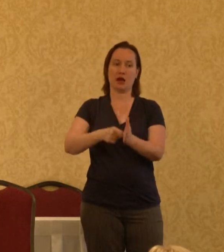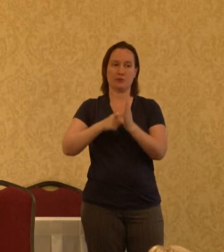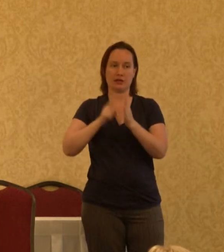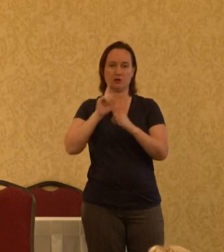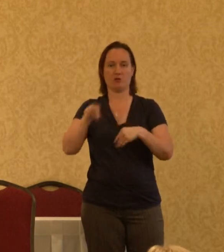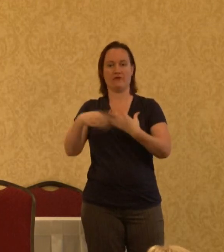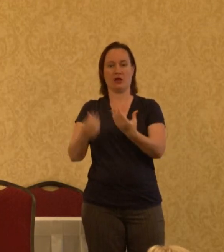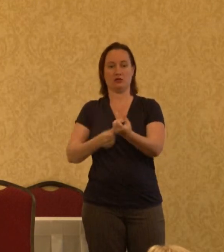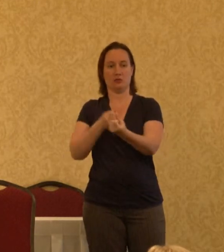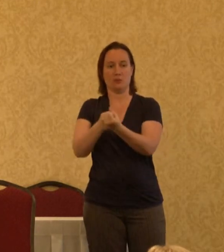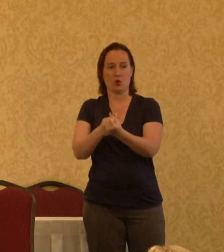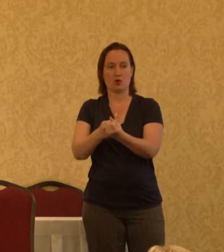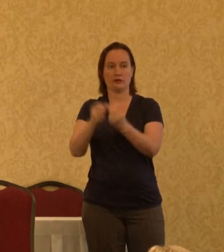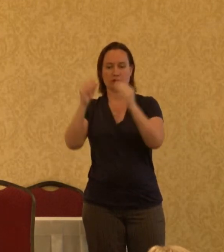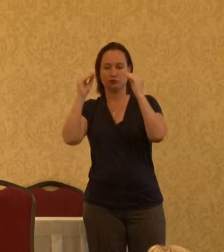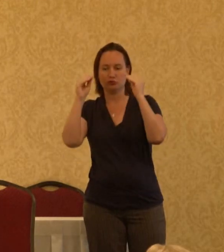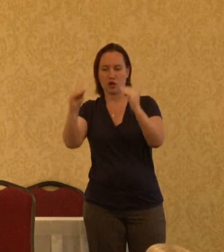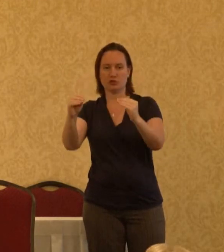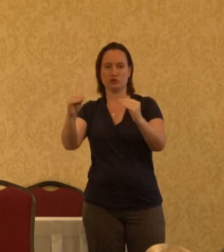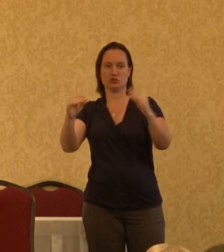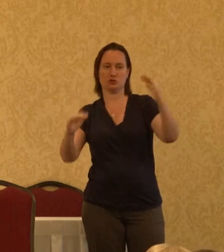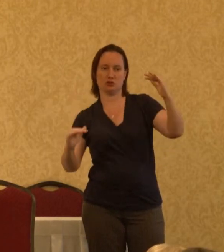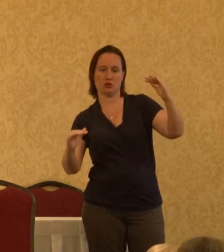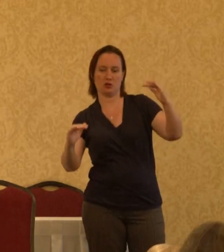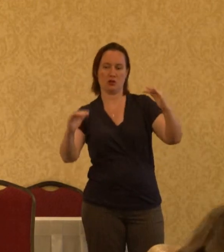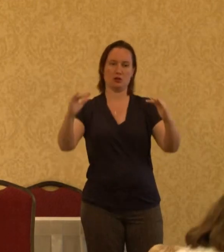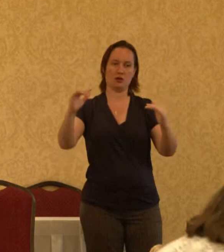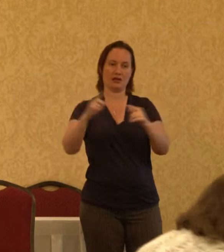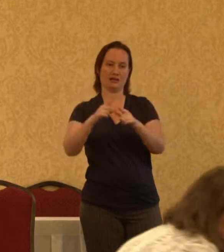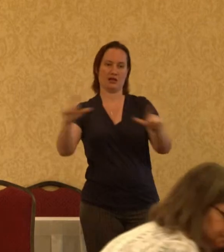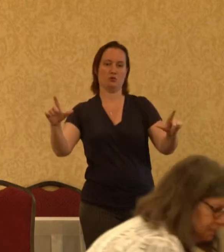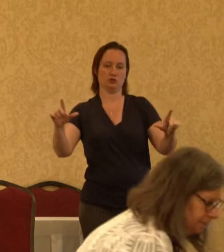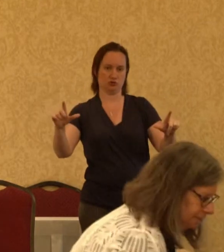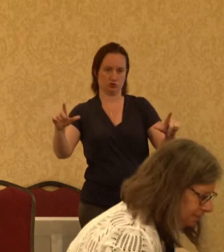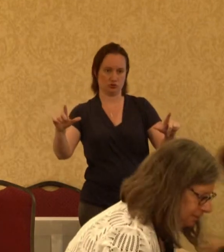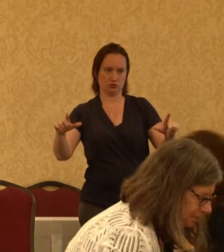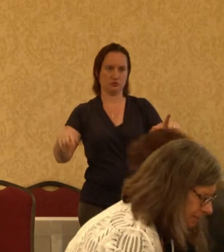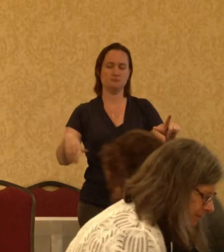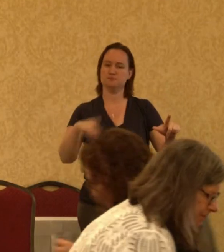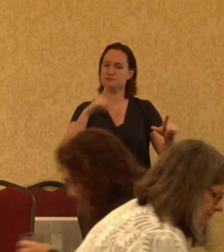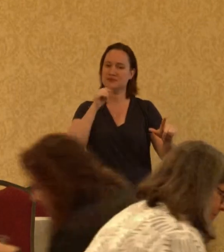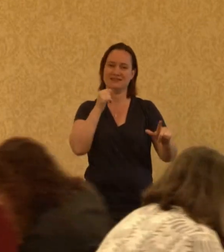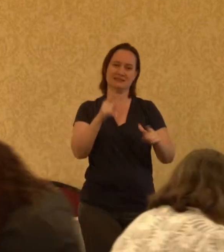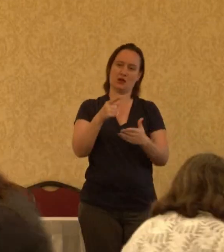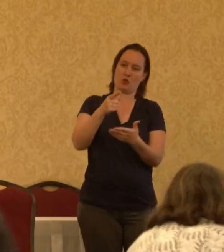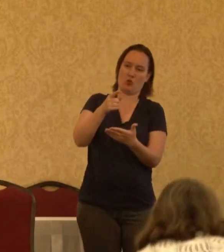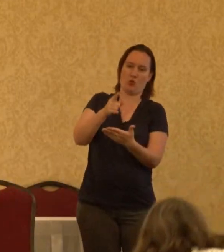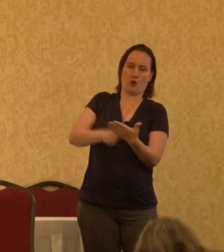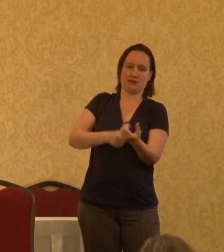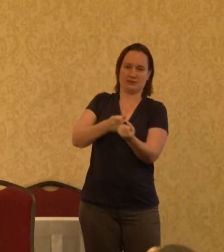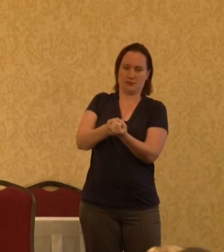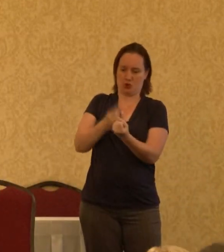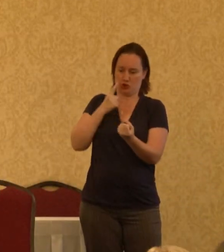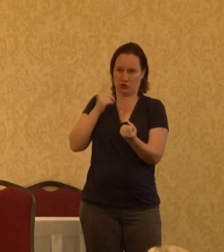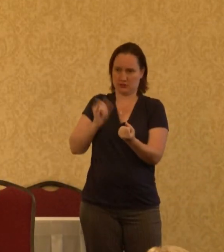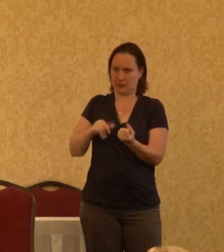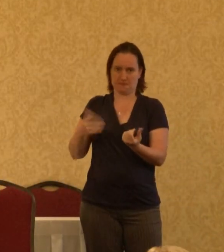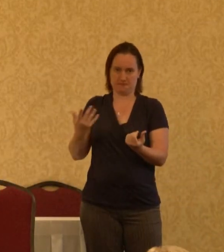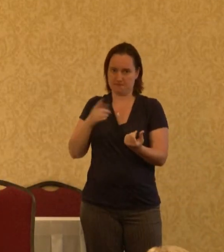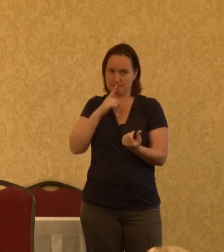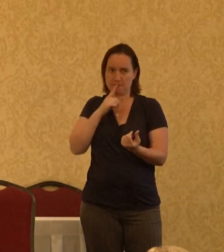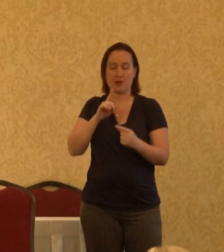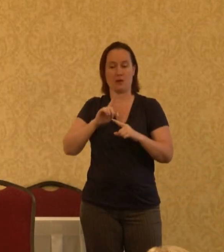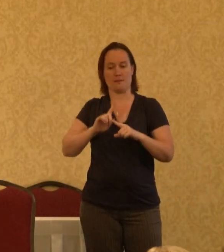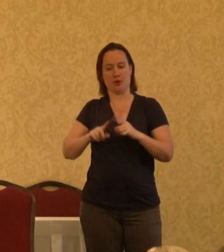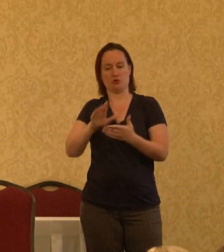support, instruction, doesn't define what it has to look like, but is obligated to